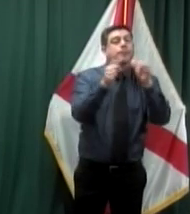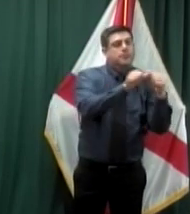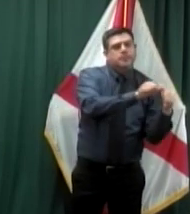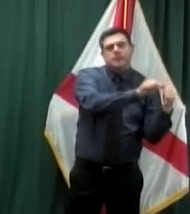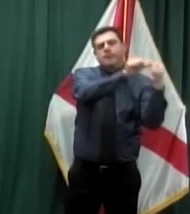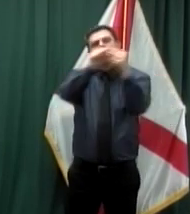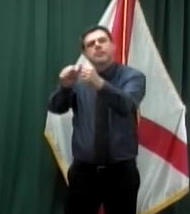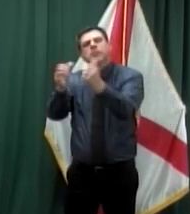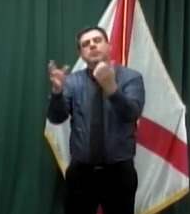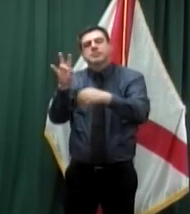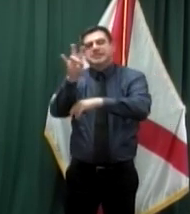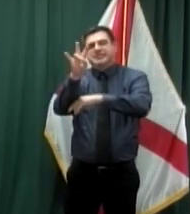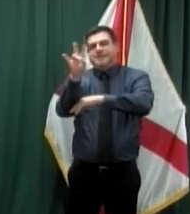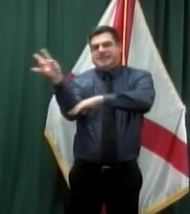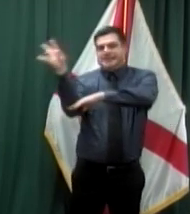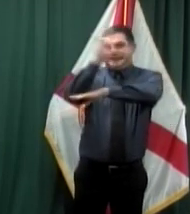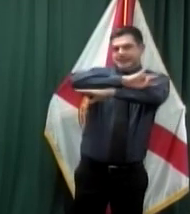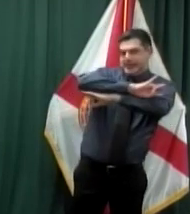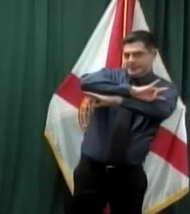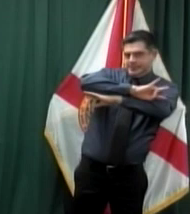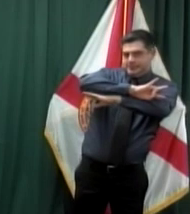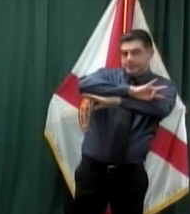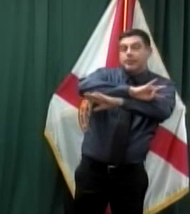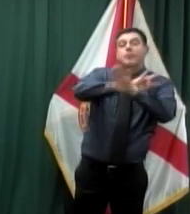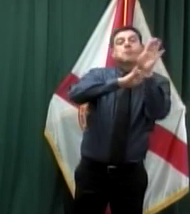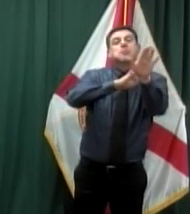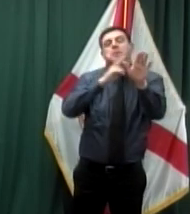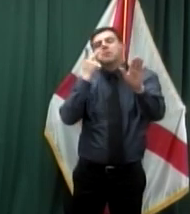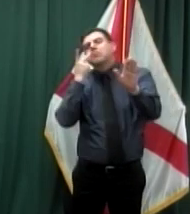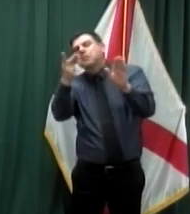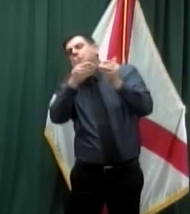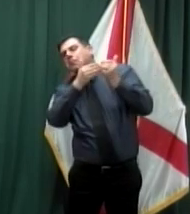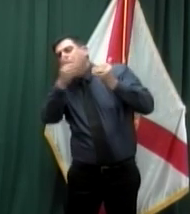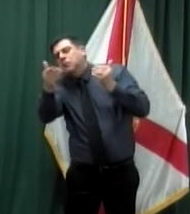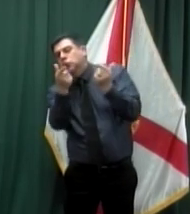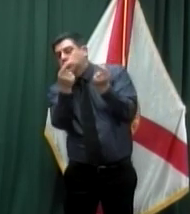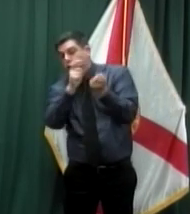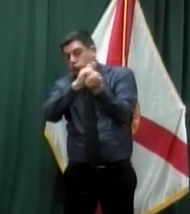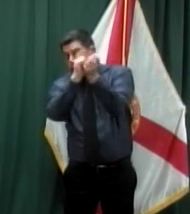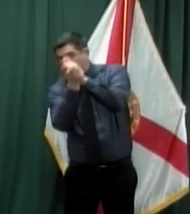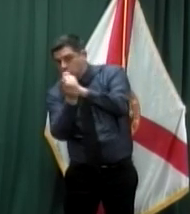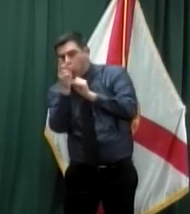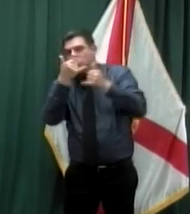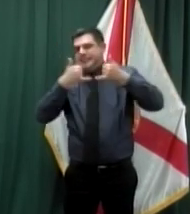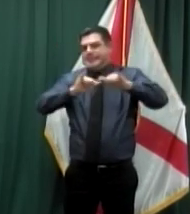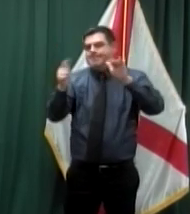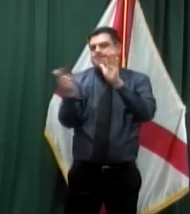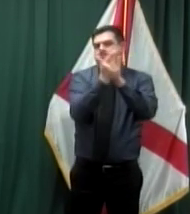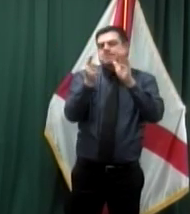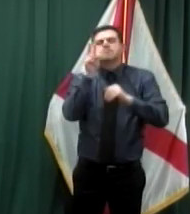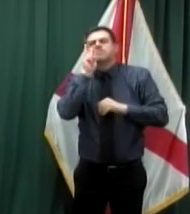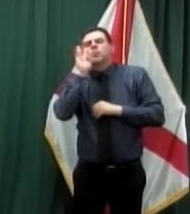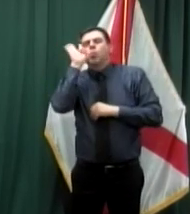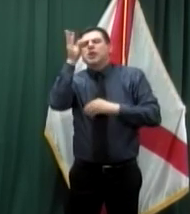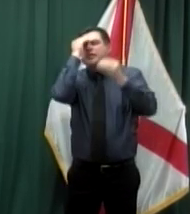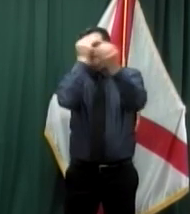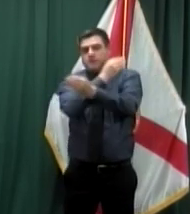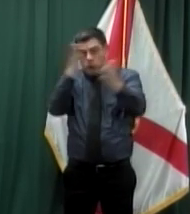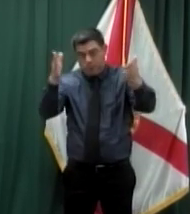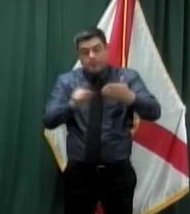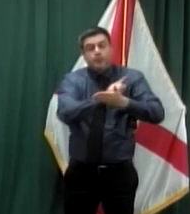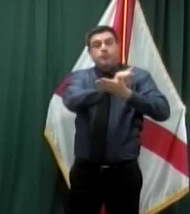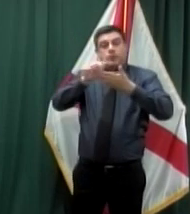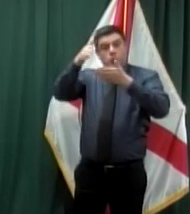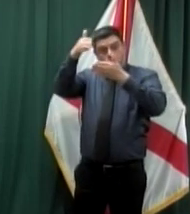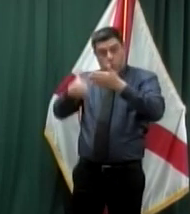on prevailing weather conditions. As we head into the Memorial Day weekend, the weather forecast is predicting rain. However, the burn ban